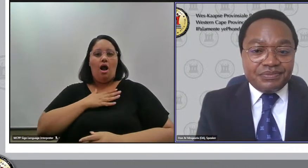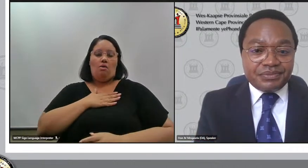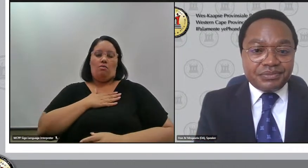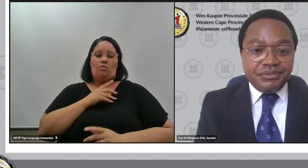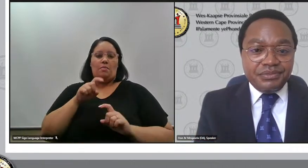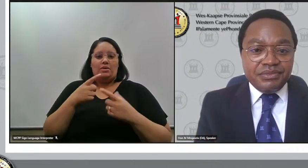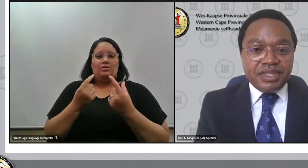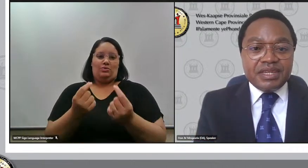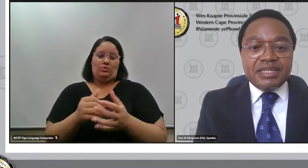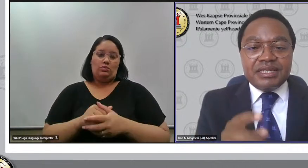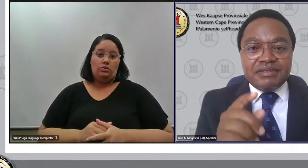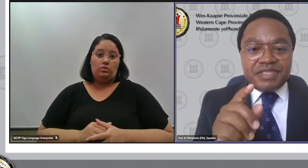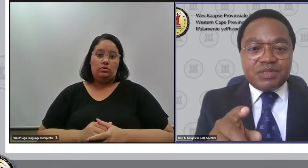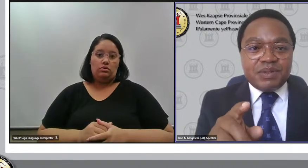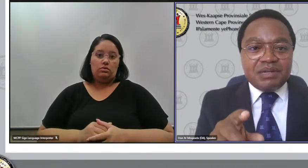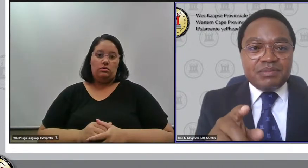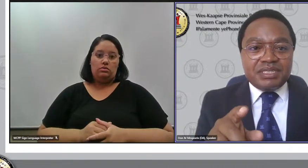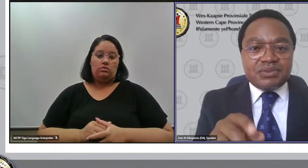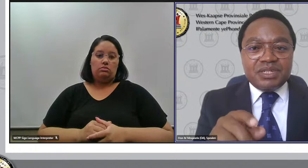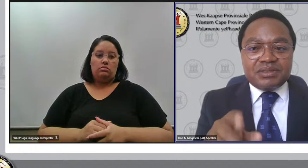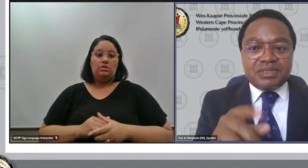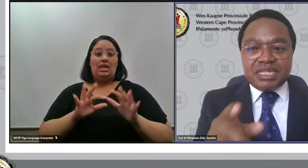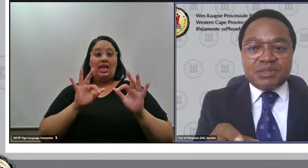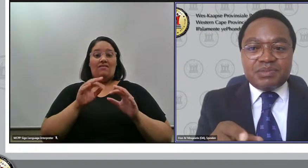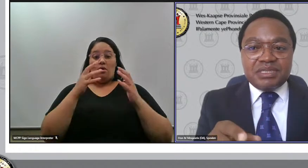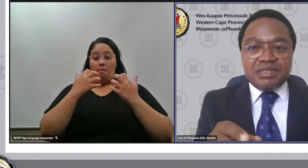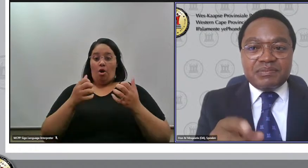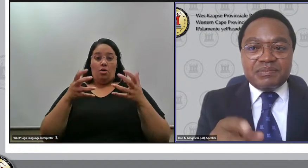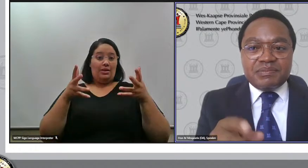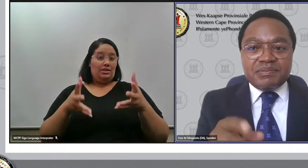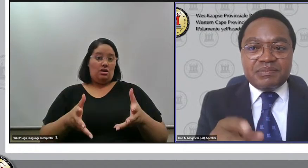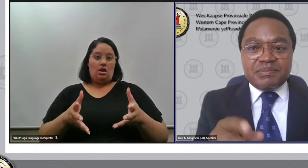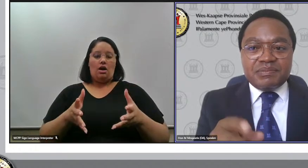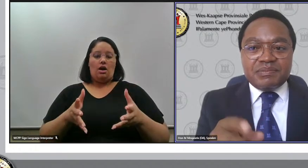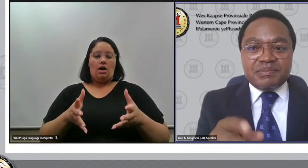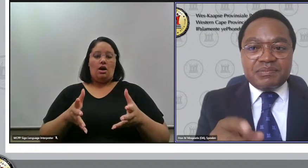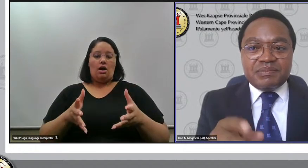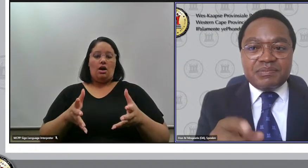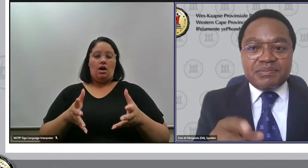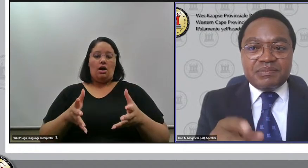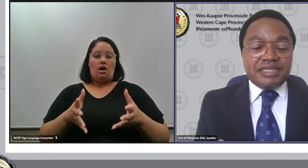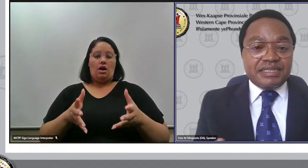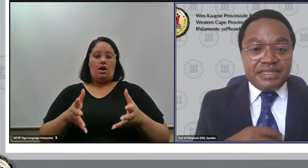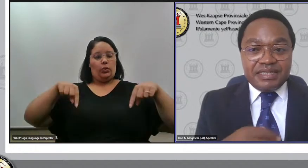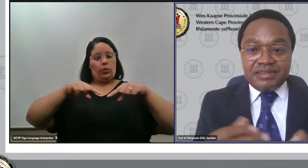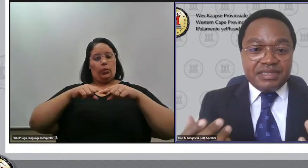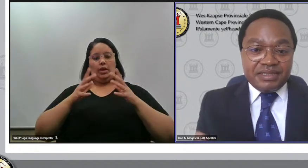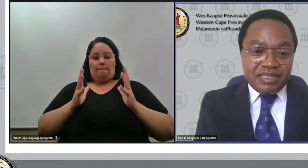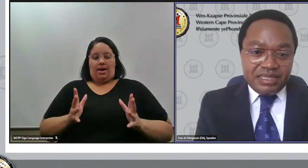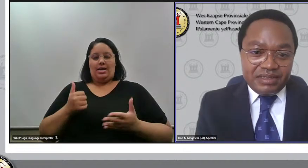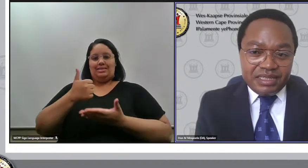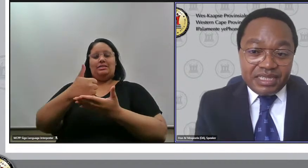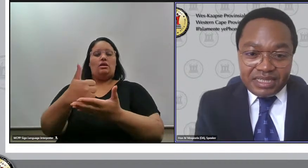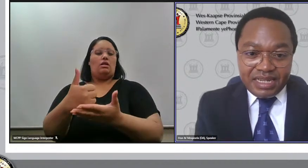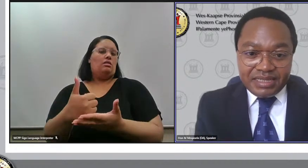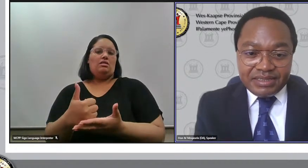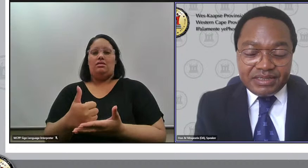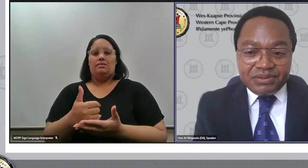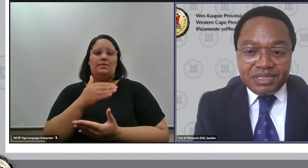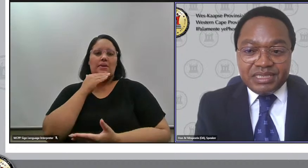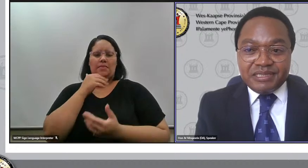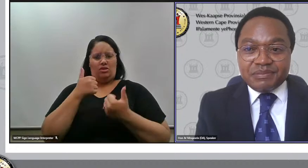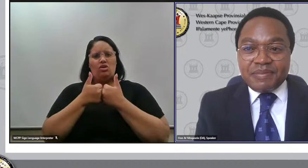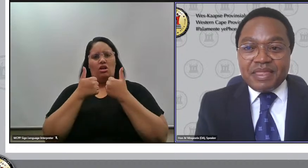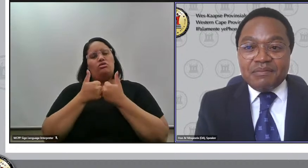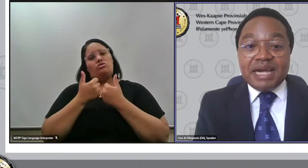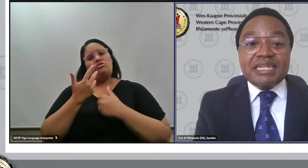do? If this parliament is going to just be a parliament of all of us sitting here, then there's a challenge.